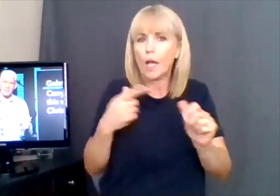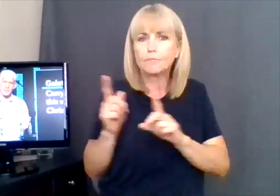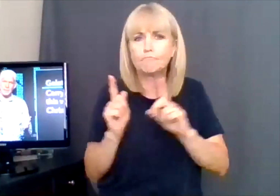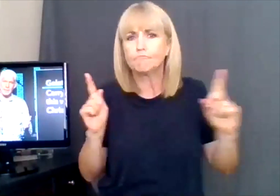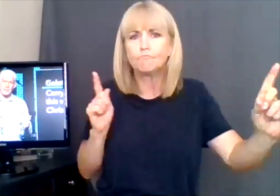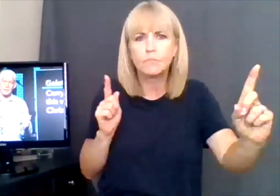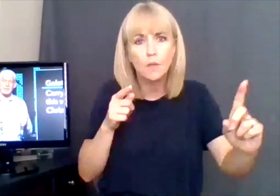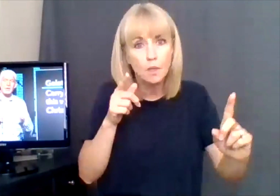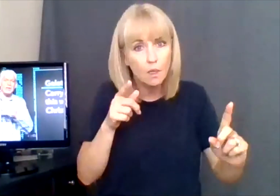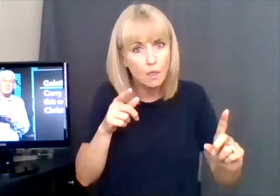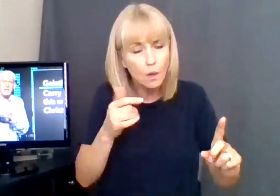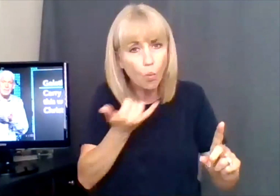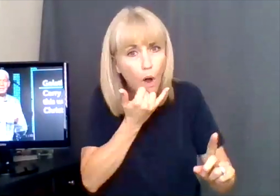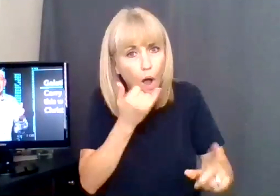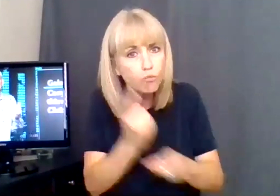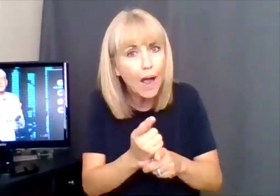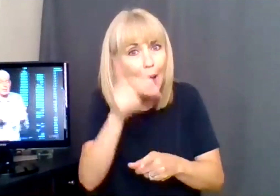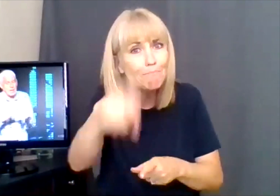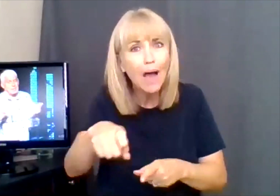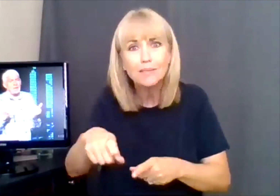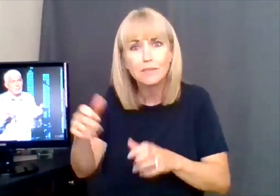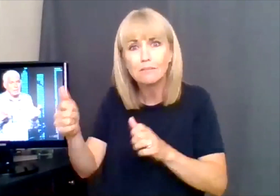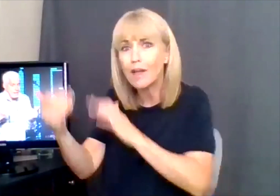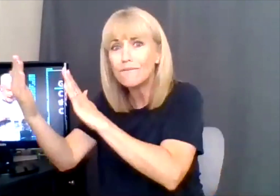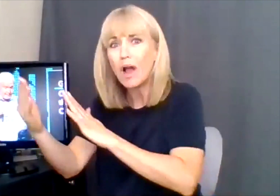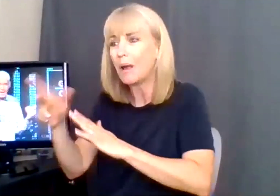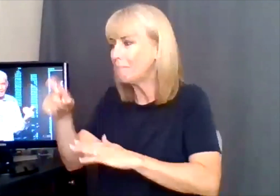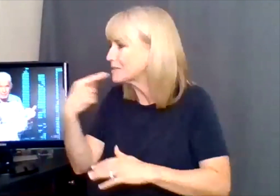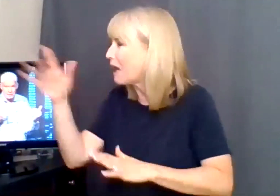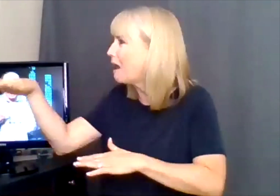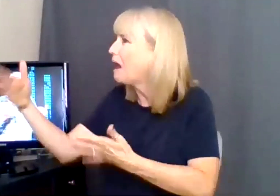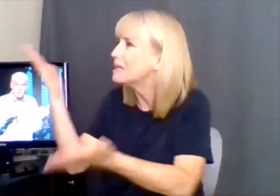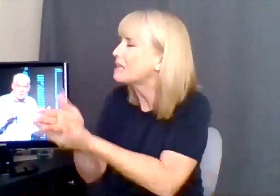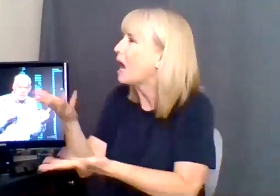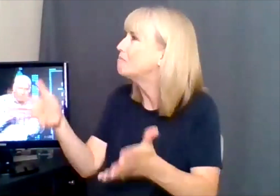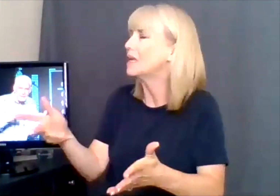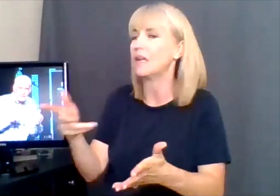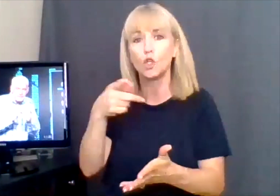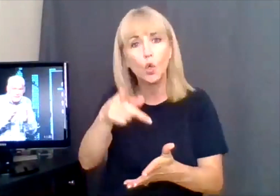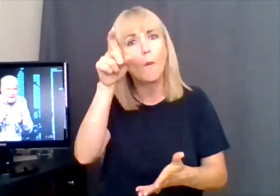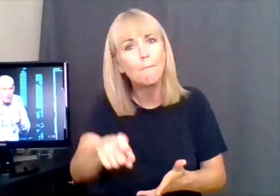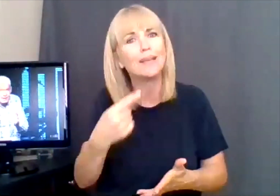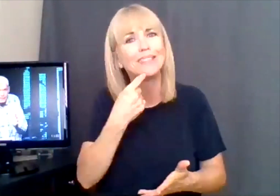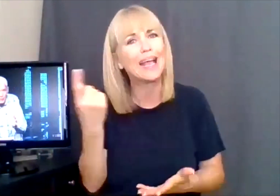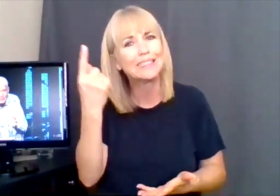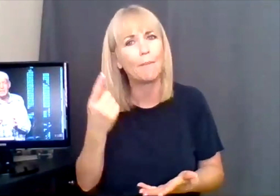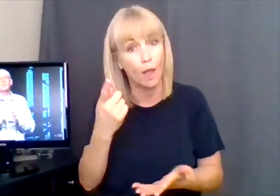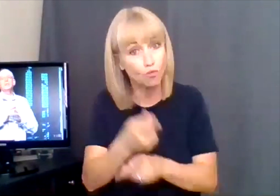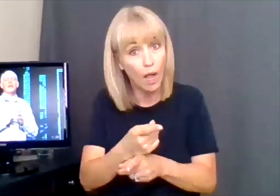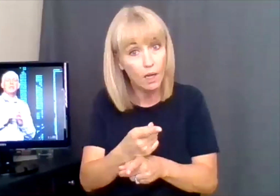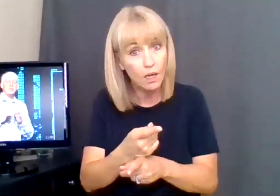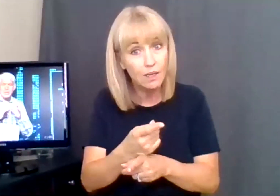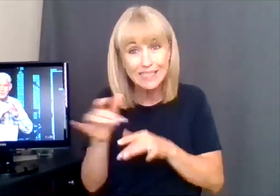that? We say, no, I need to step in. It's not enough to say, well, I'm not a bully. I'm not an abuser. When you step in and intervene, and I hope everyone